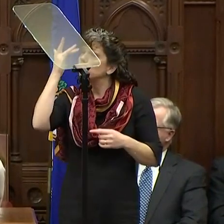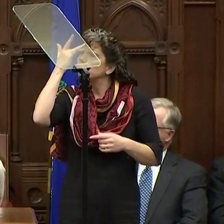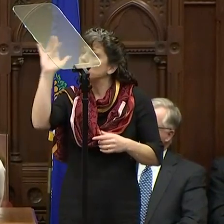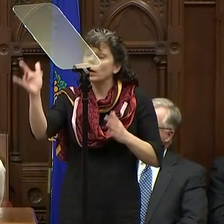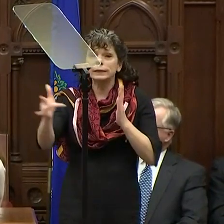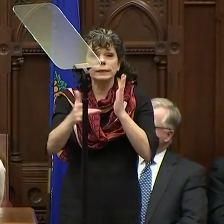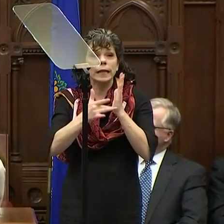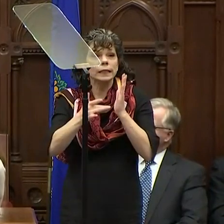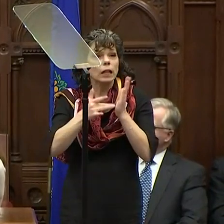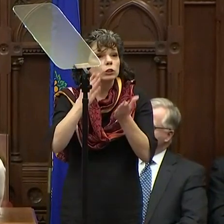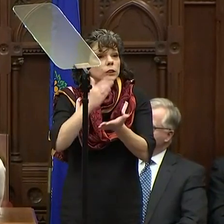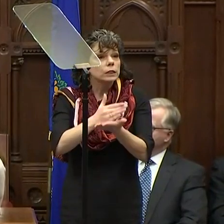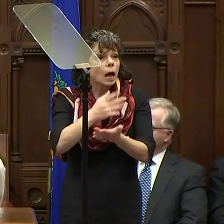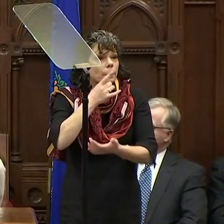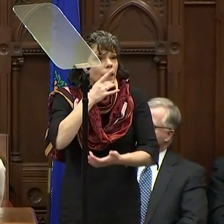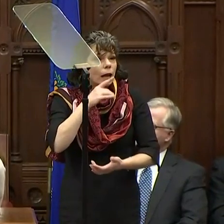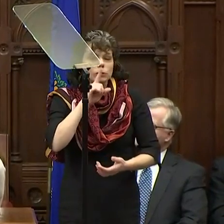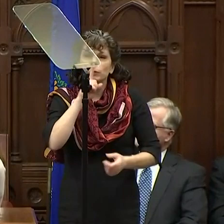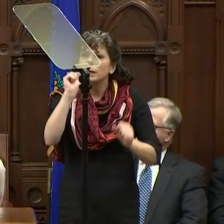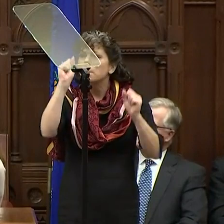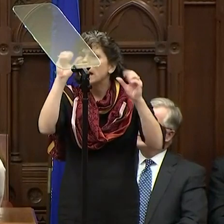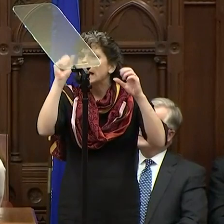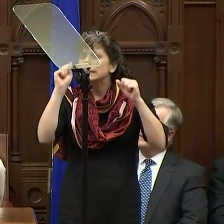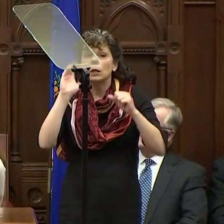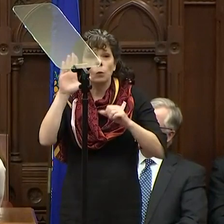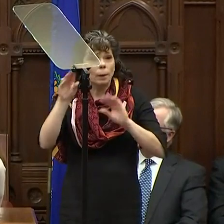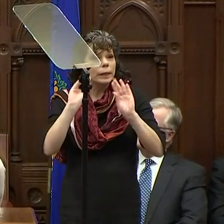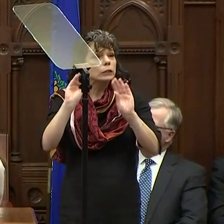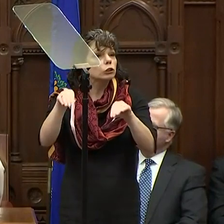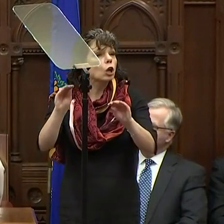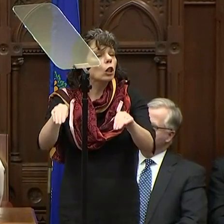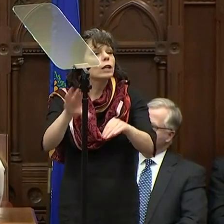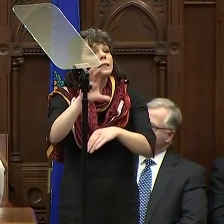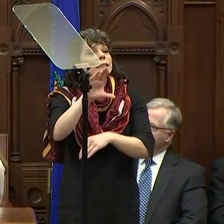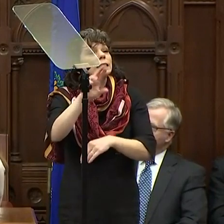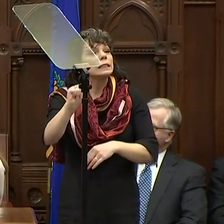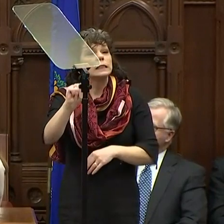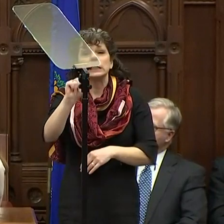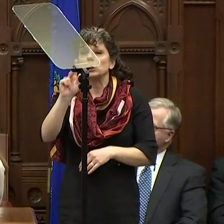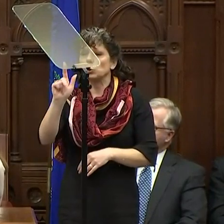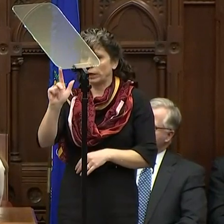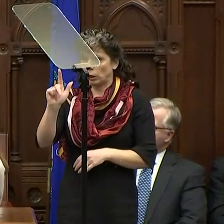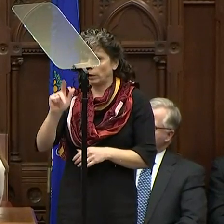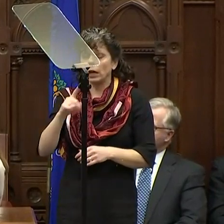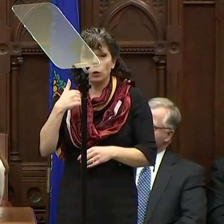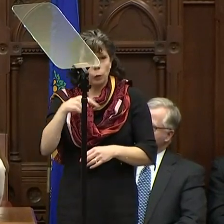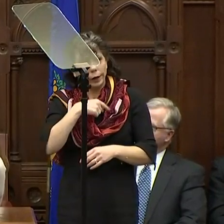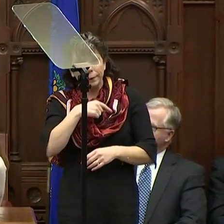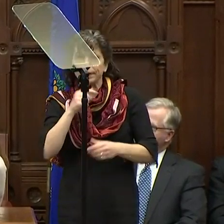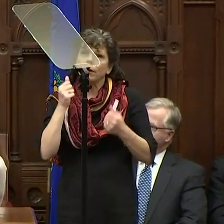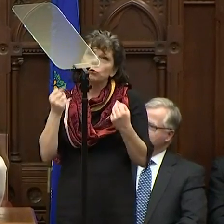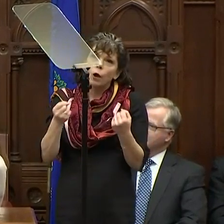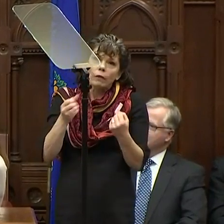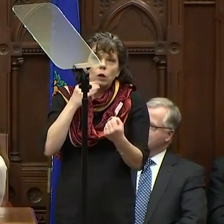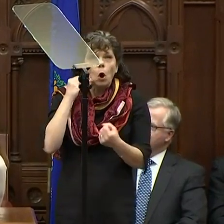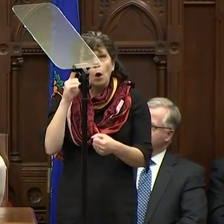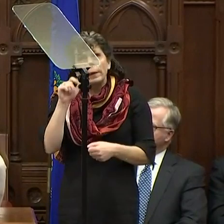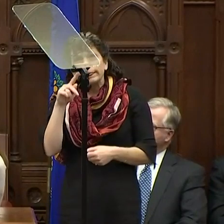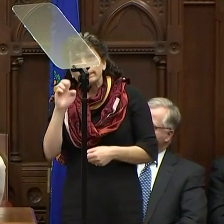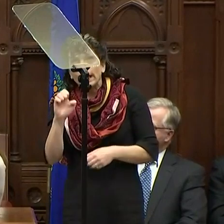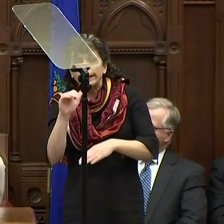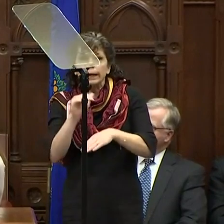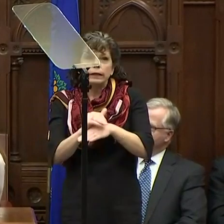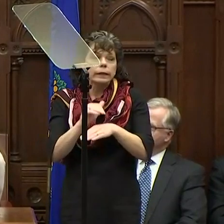technology stoplights? They're amazing. We're going to be installing them as part of CT 2030. We've all been heading home. It's late at night. There's